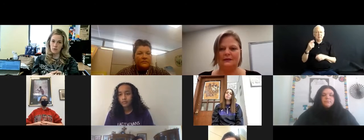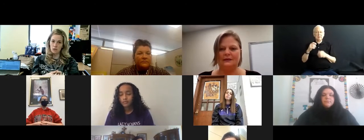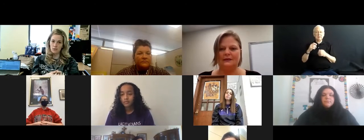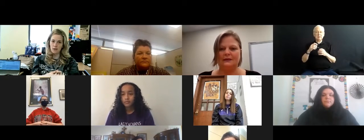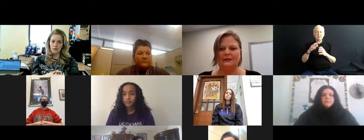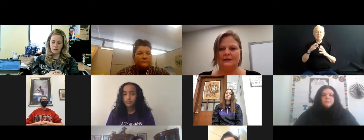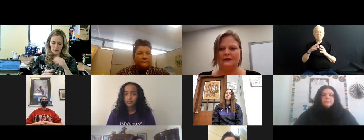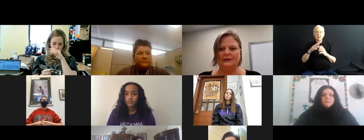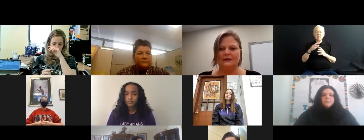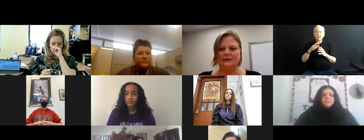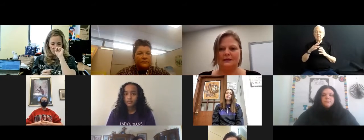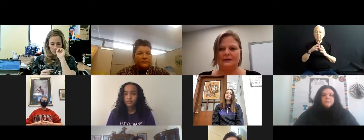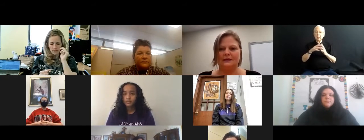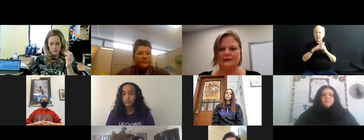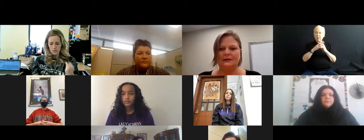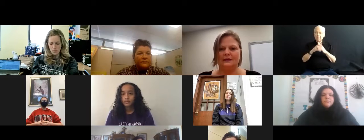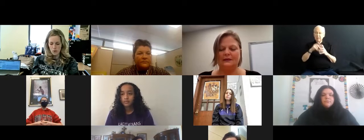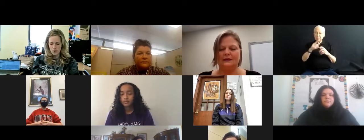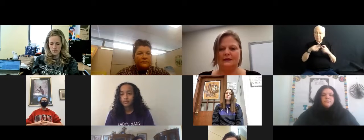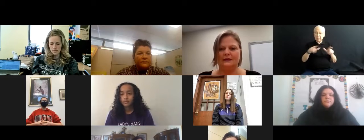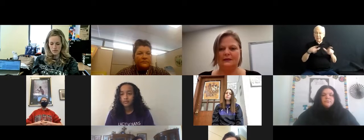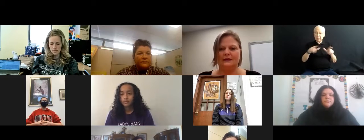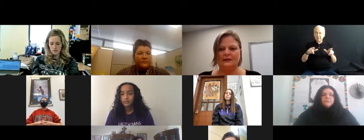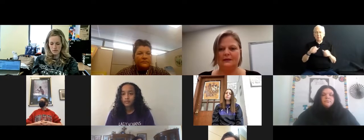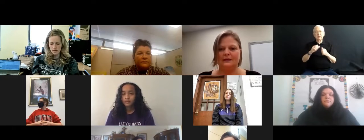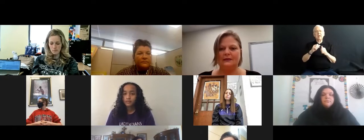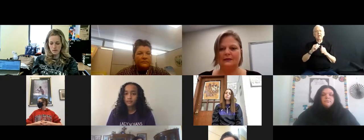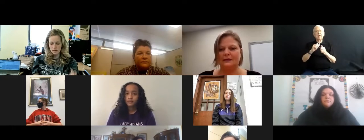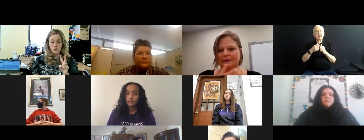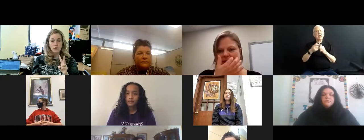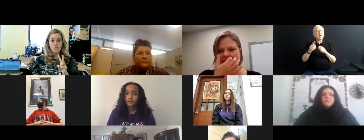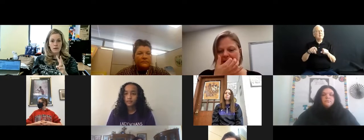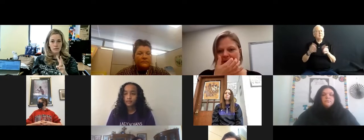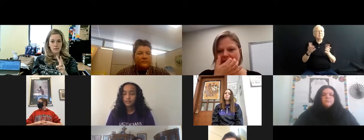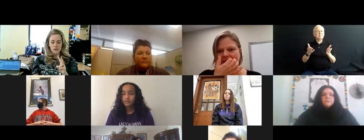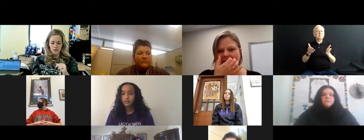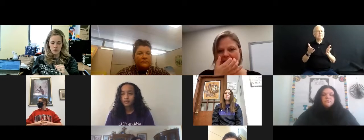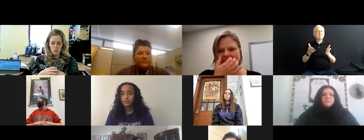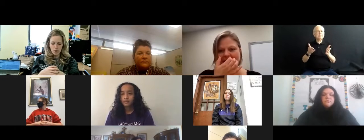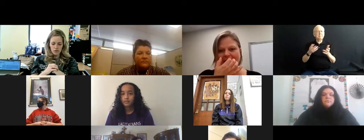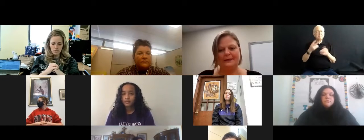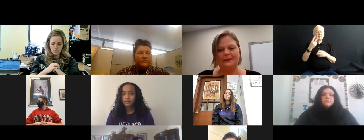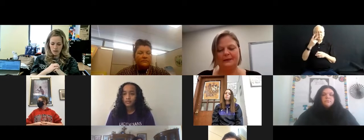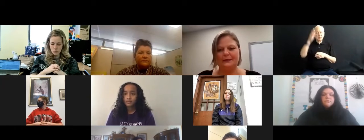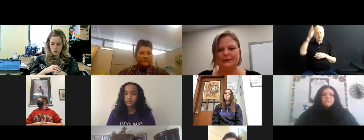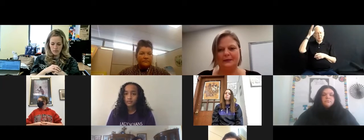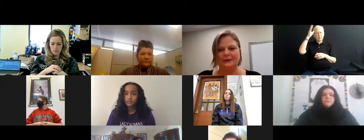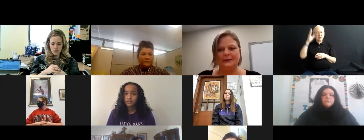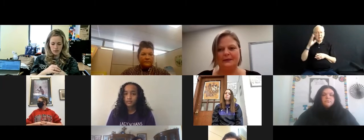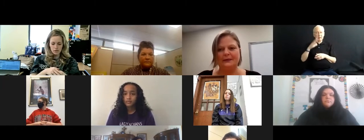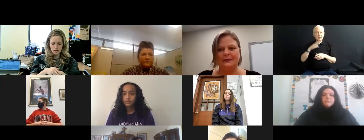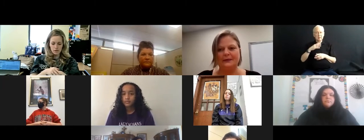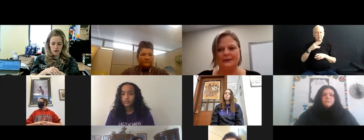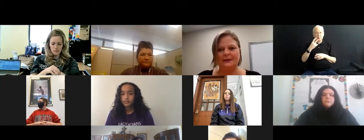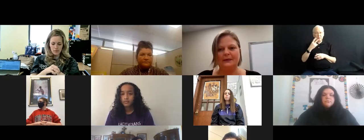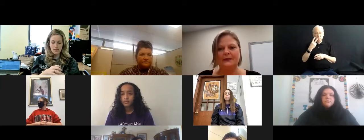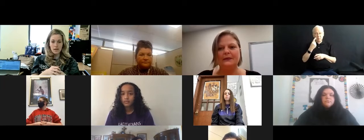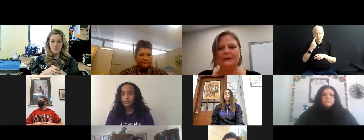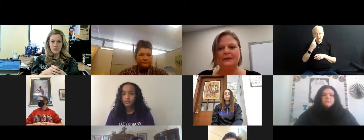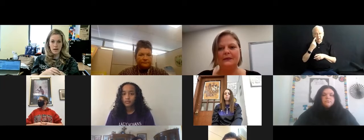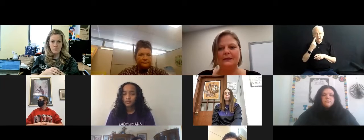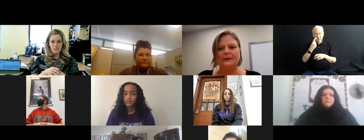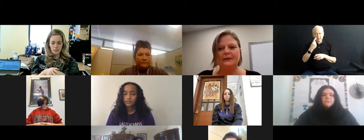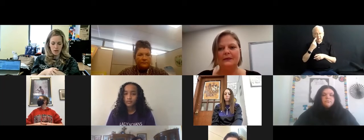Sign Language got its start was because of two men. One whose name was Dr.